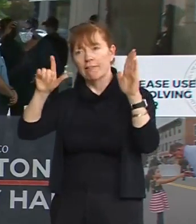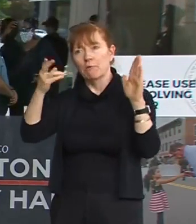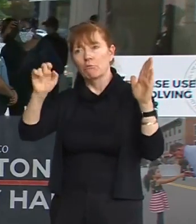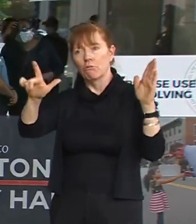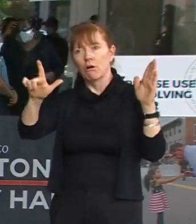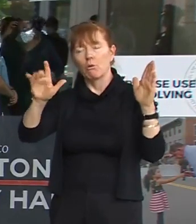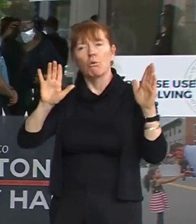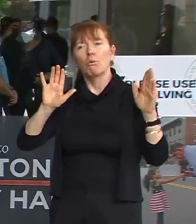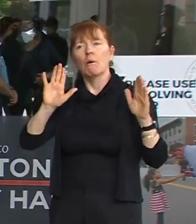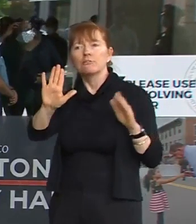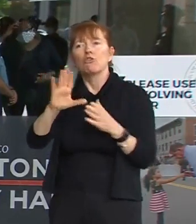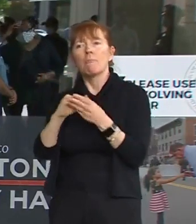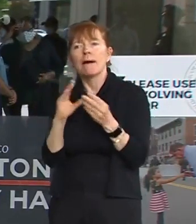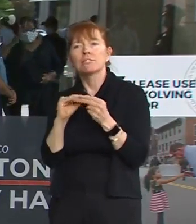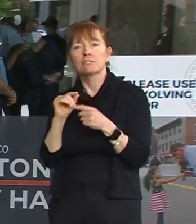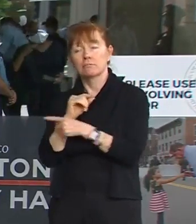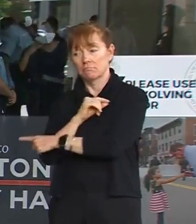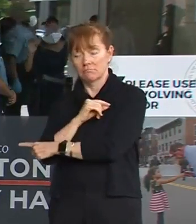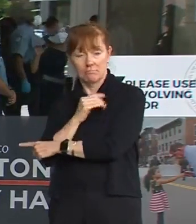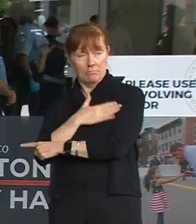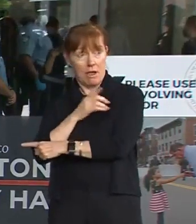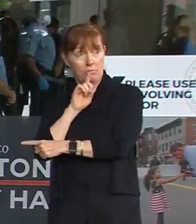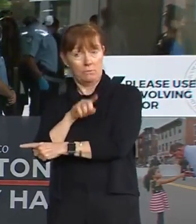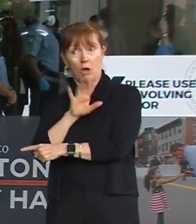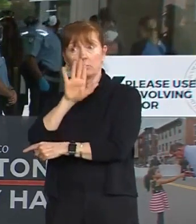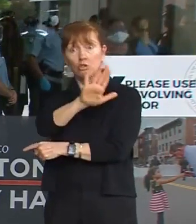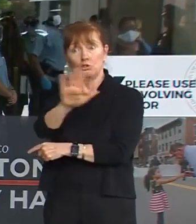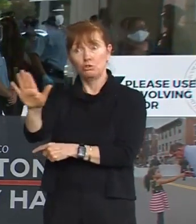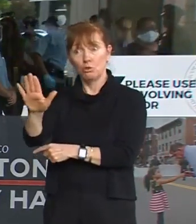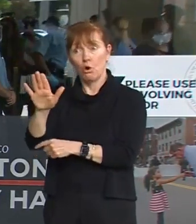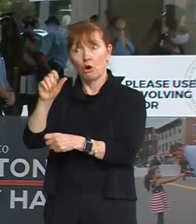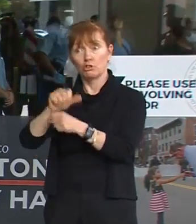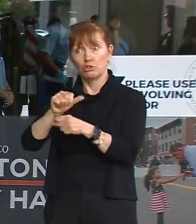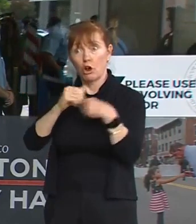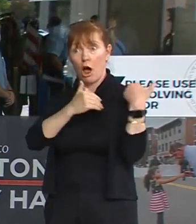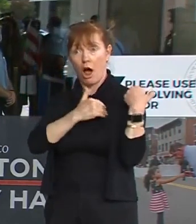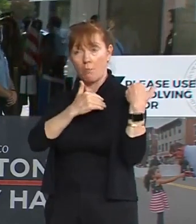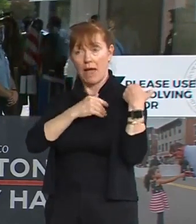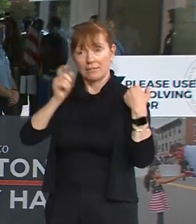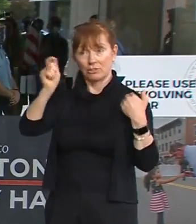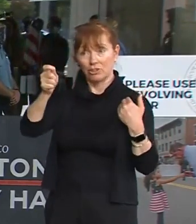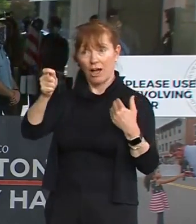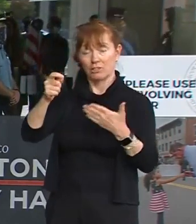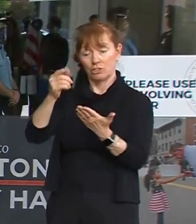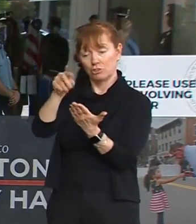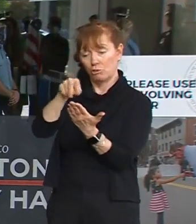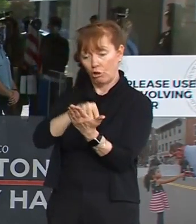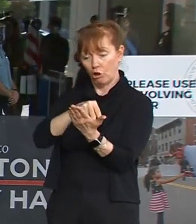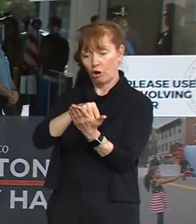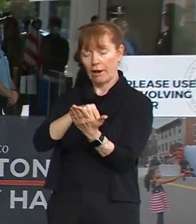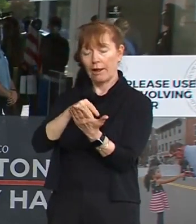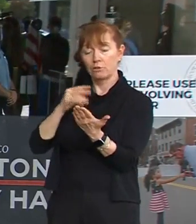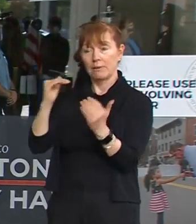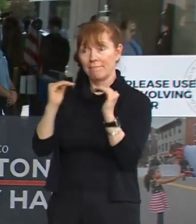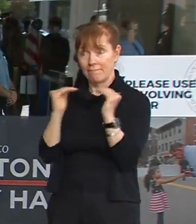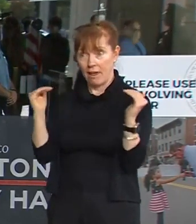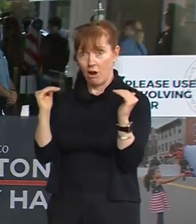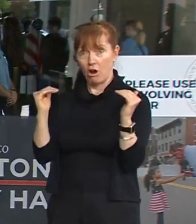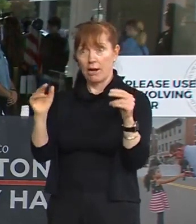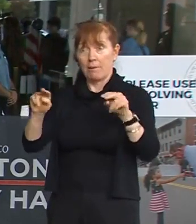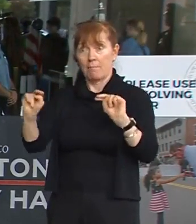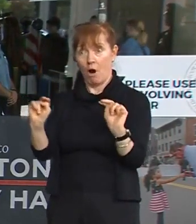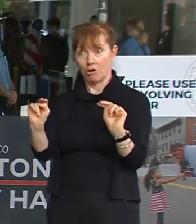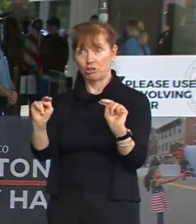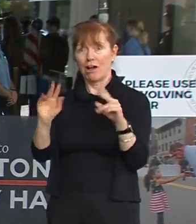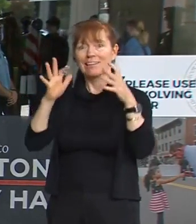Your job as a judge is to be fair and impartial and make the best decisions for the neighborhood.